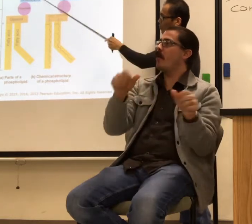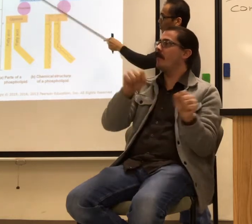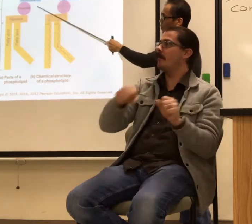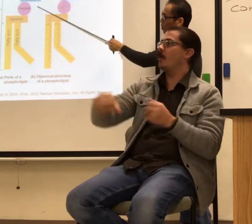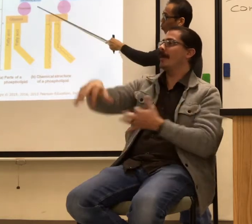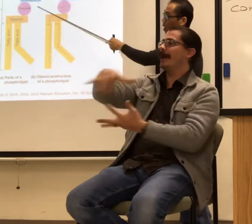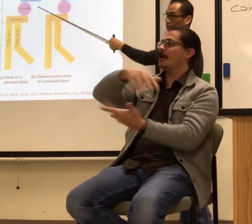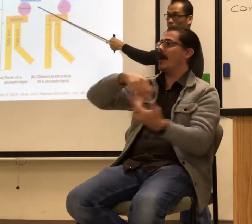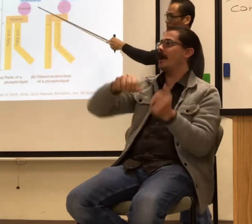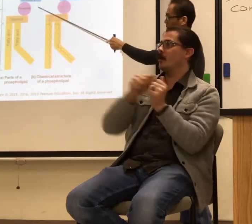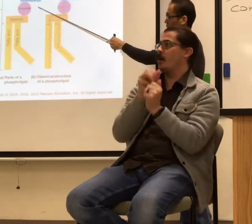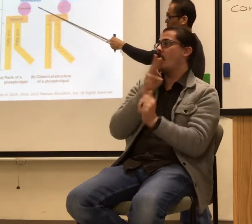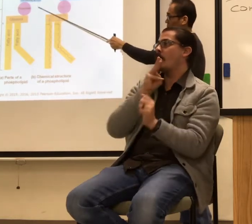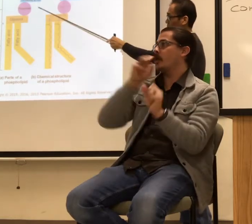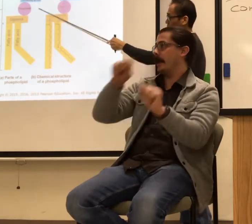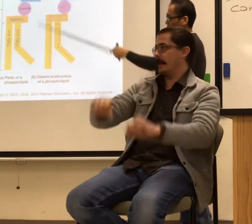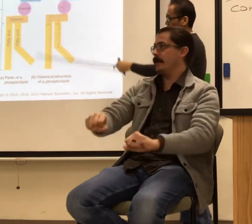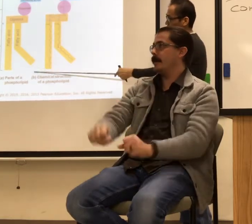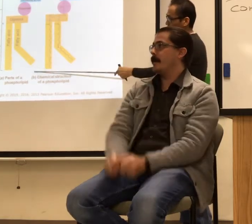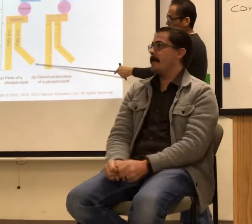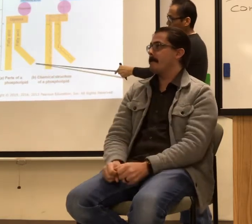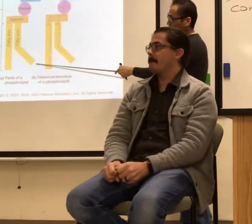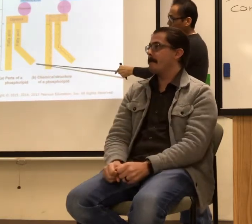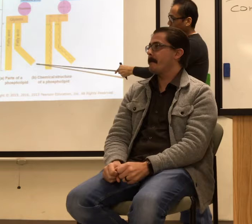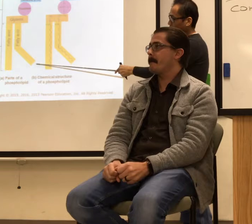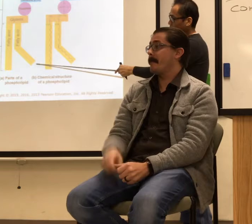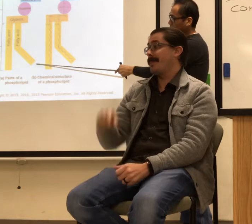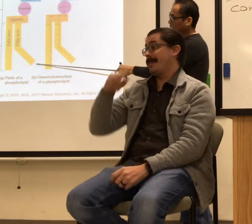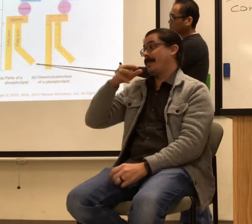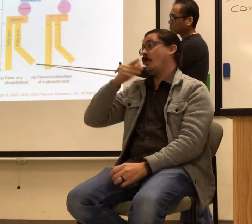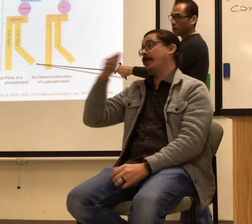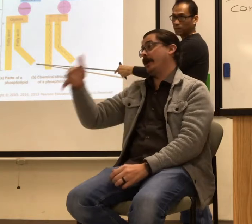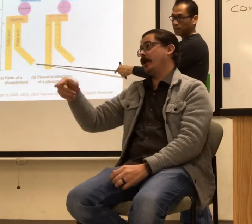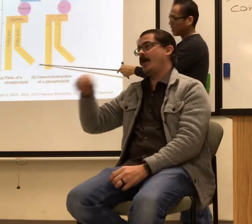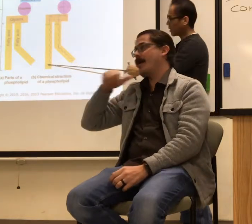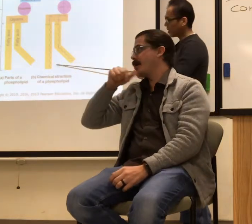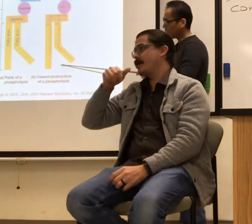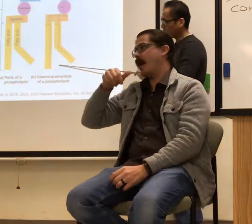interact with water. This end is nonpolar.